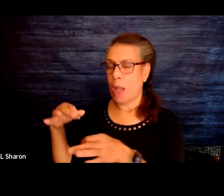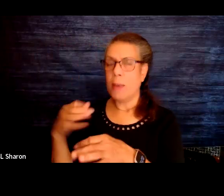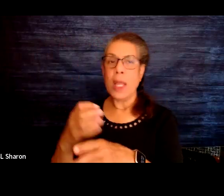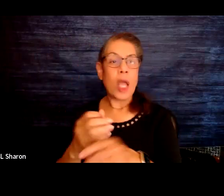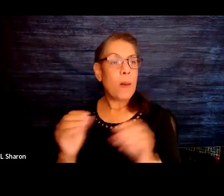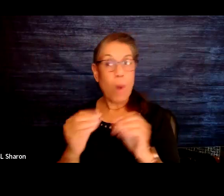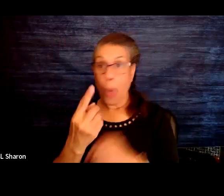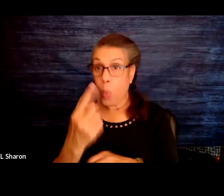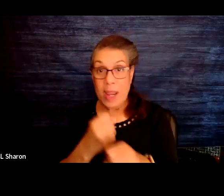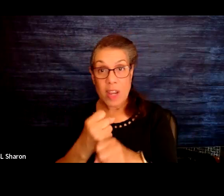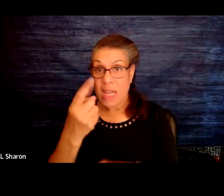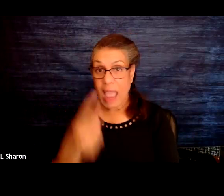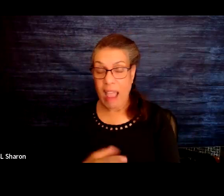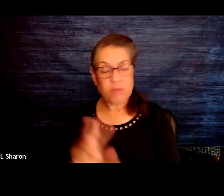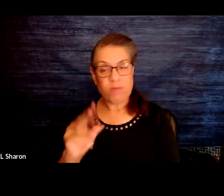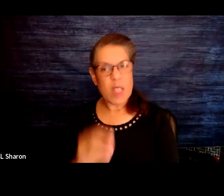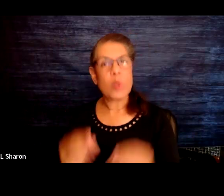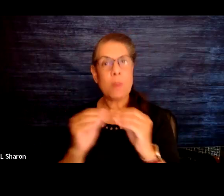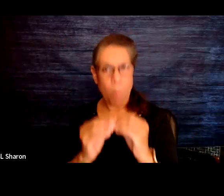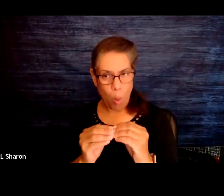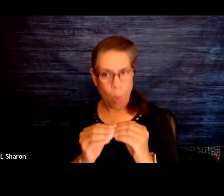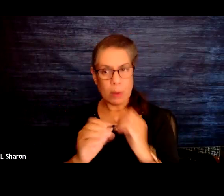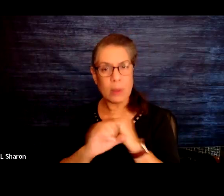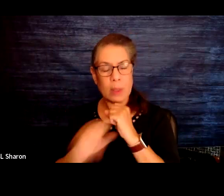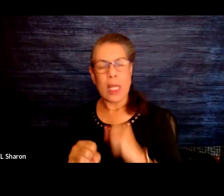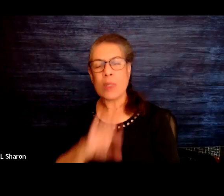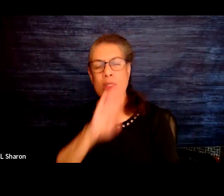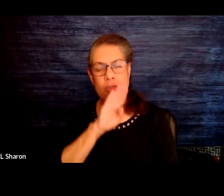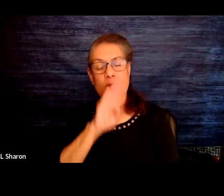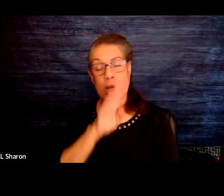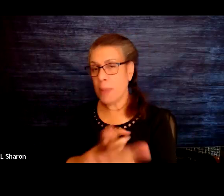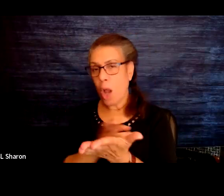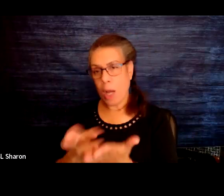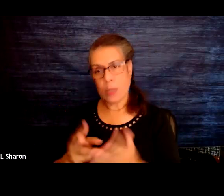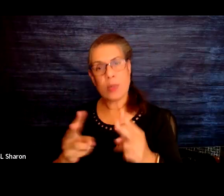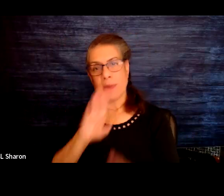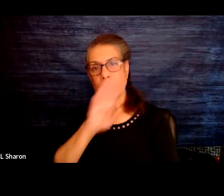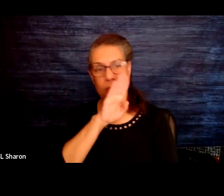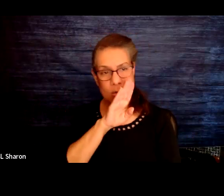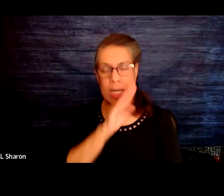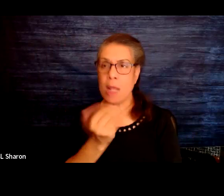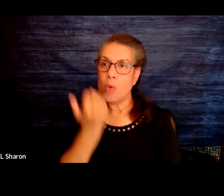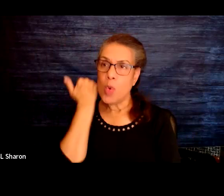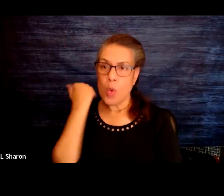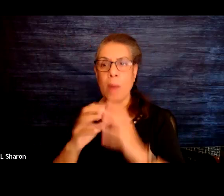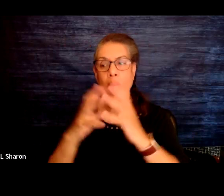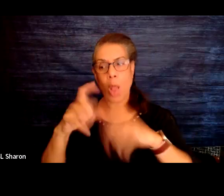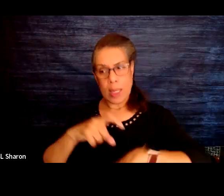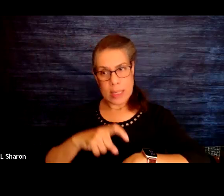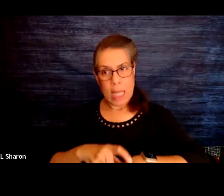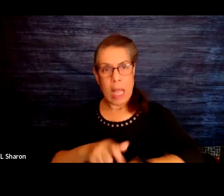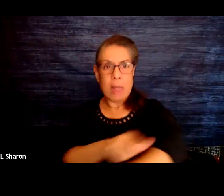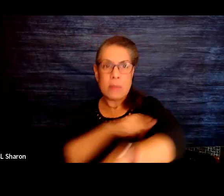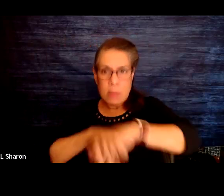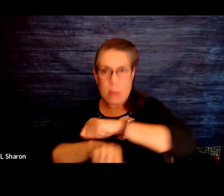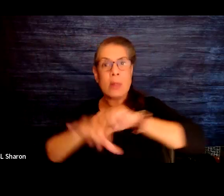than a year and a half, which was somewhat frustrating, to be honest with you, and very time intensive, very labor